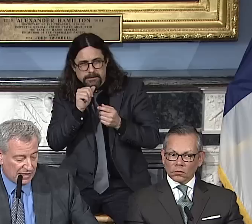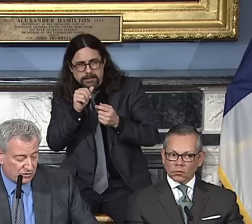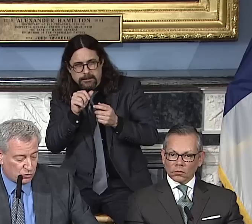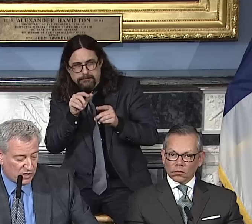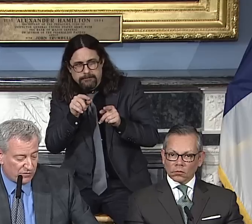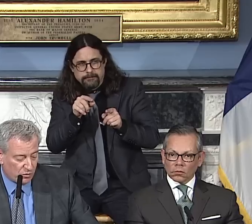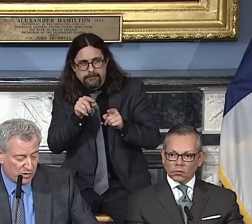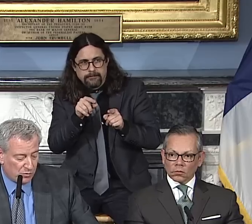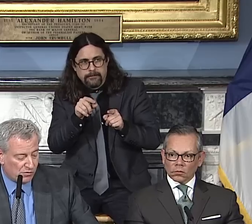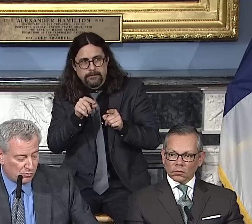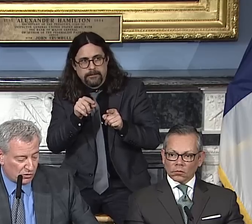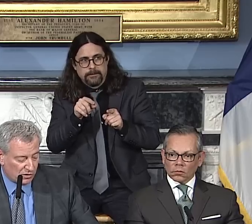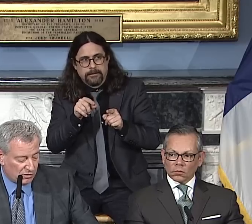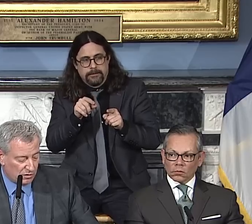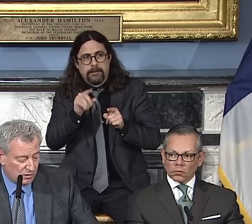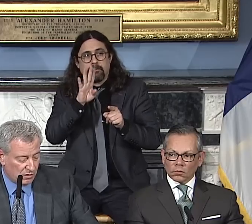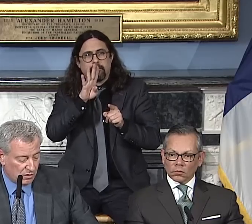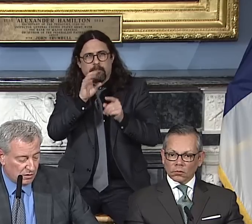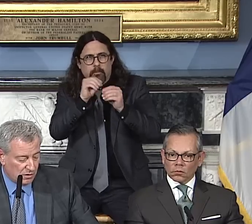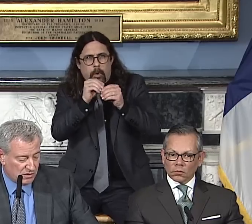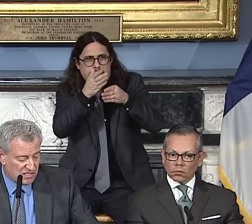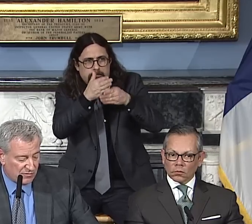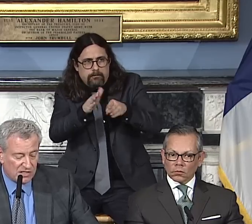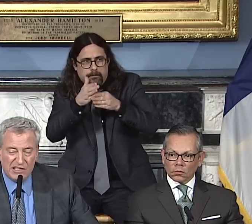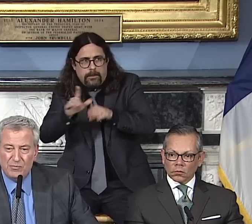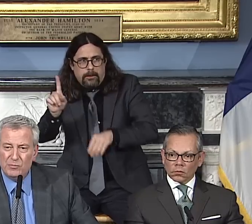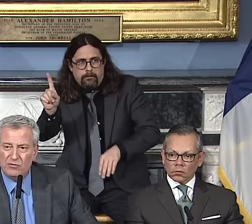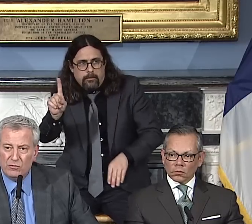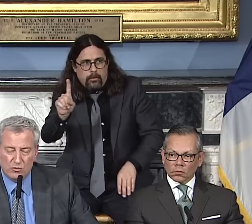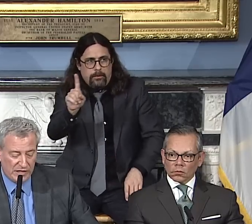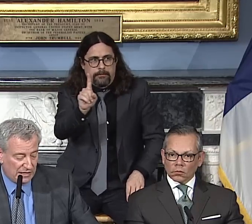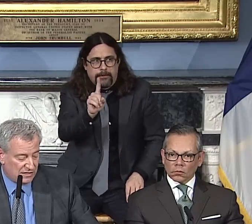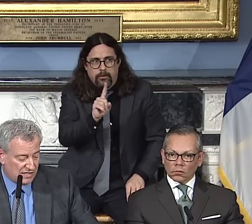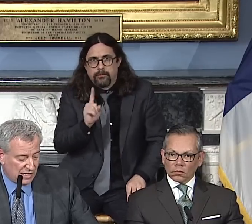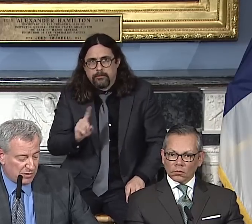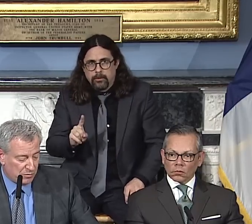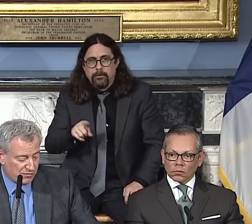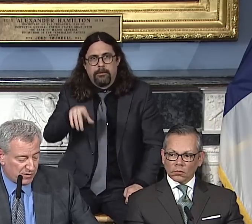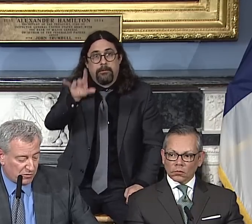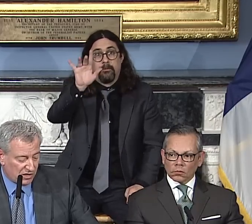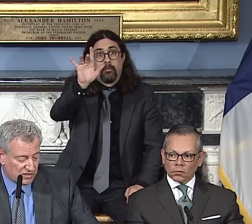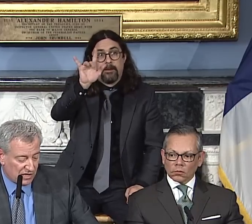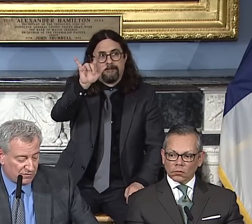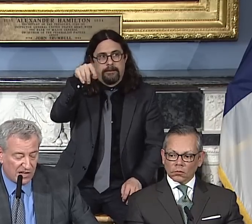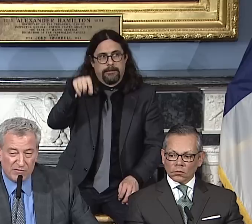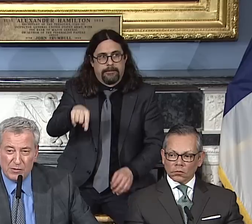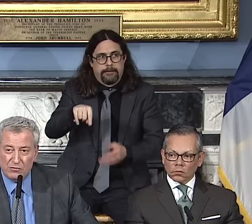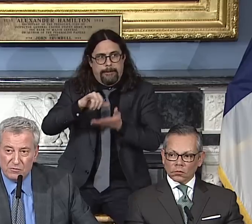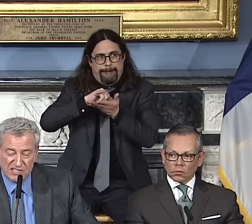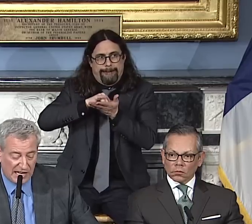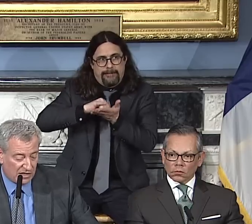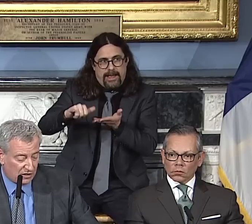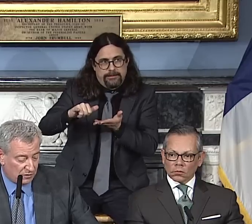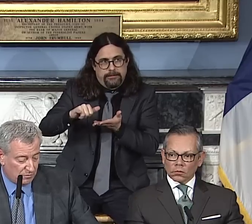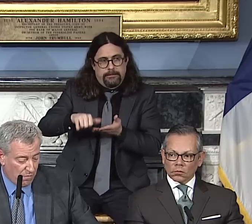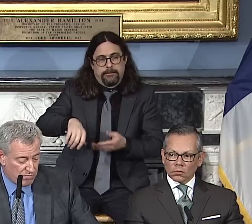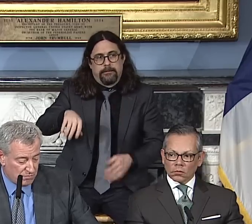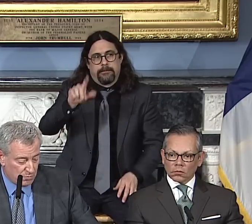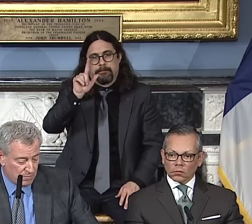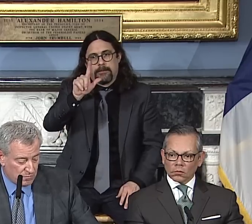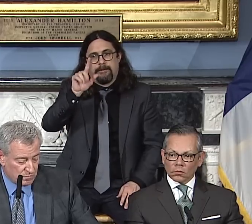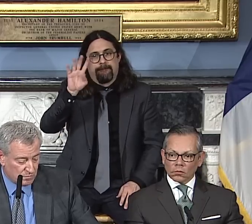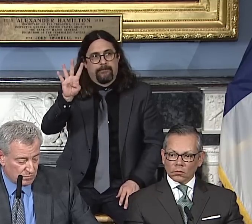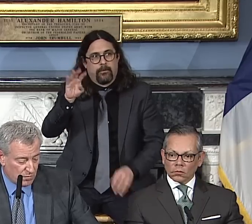from Manhattan, 24 people from Brooklyn, 17 people from Queens, 10 people from the Bronx, and 5 people from Staten Island.